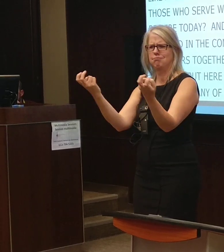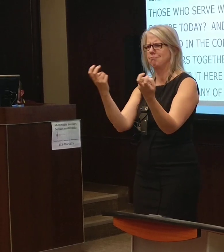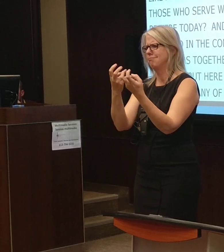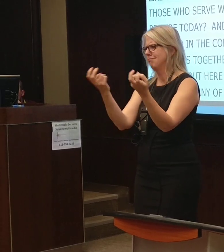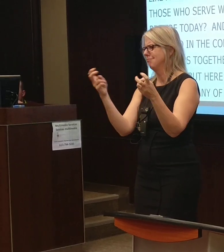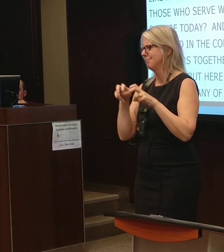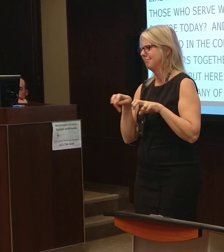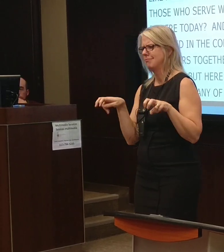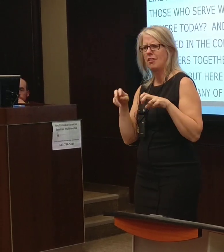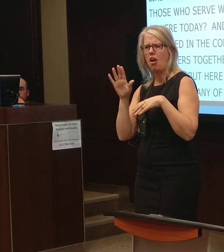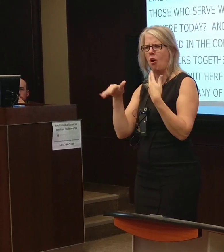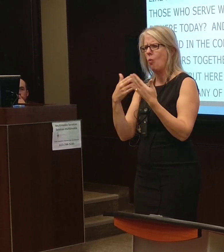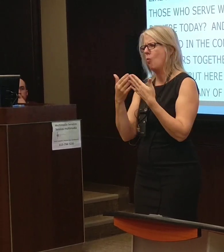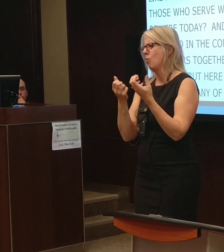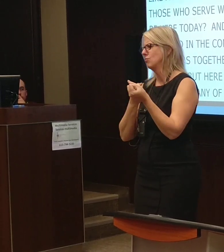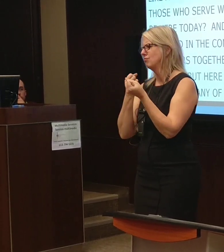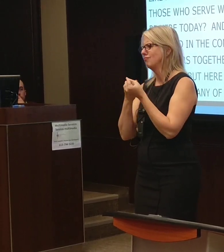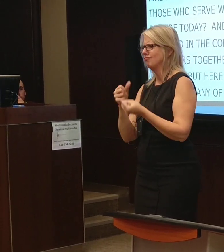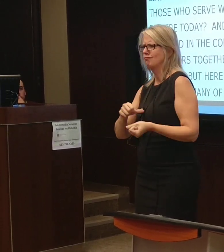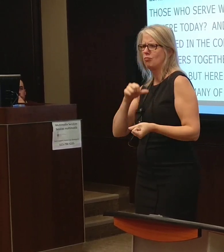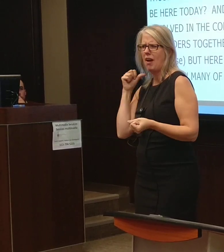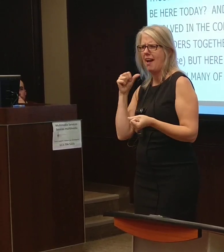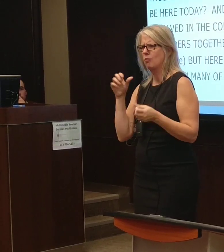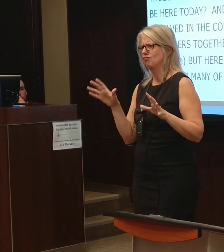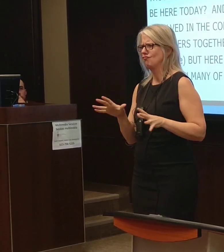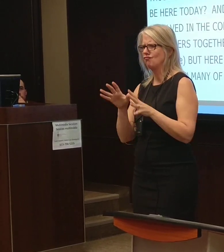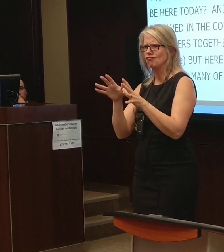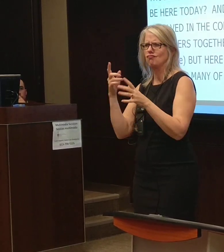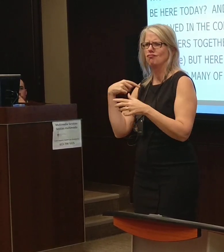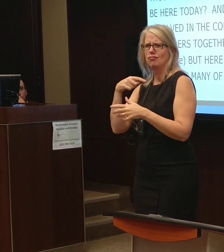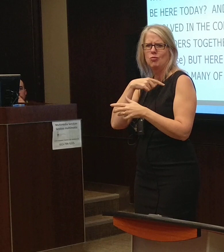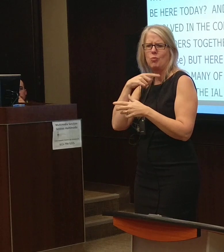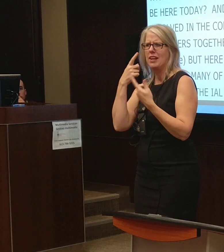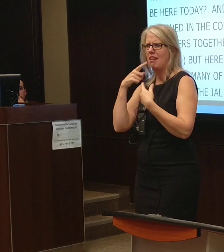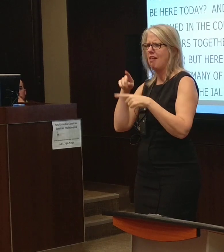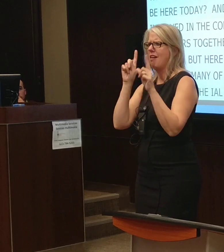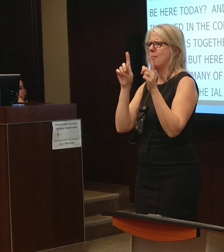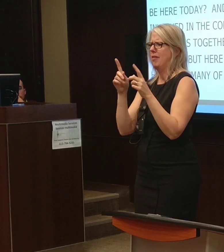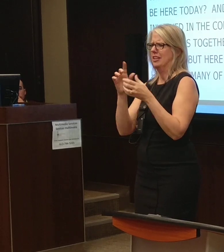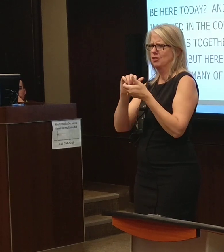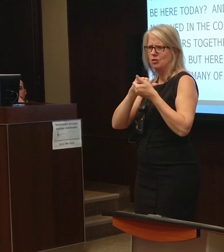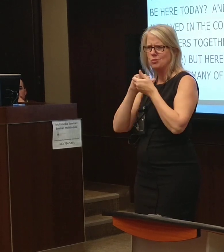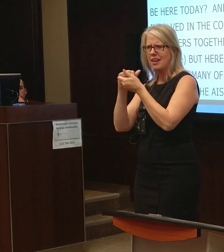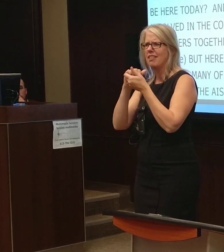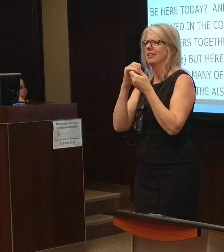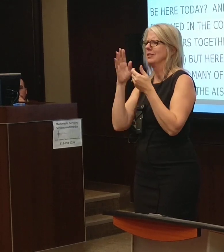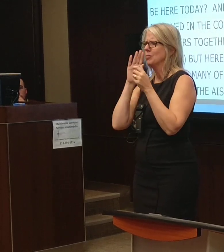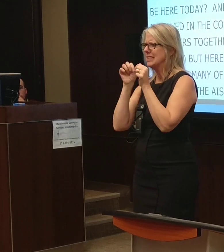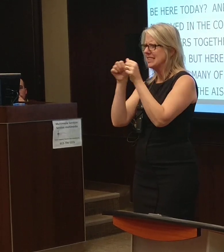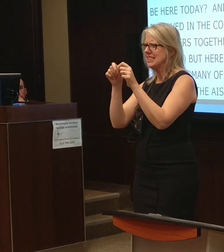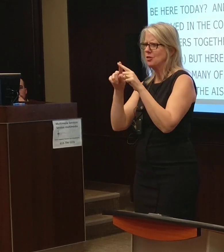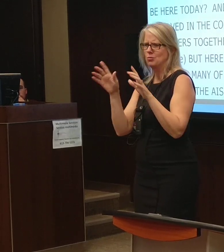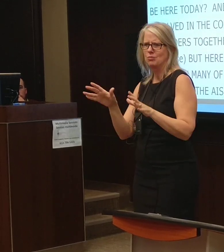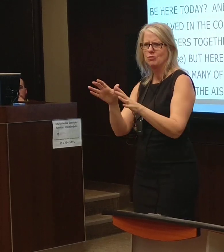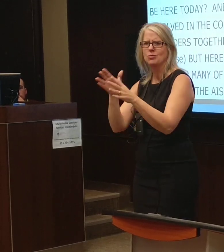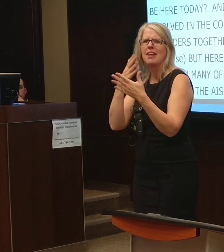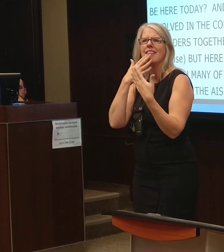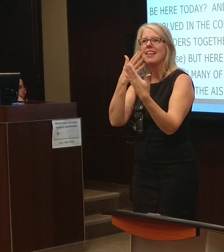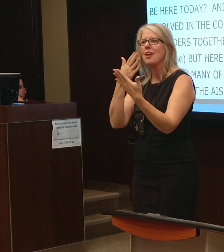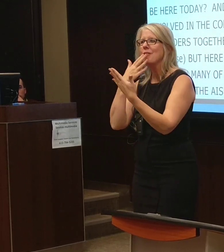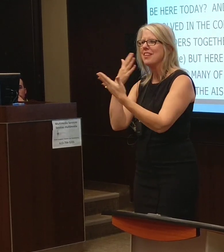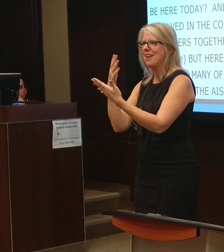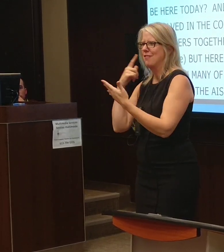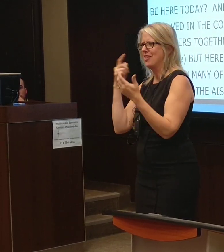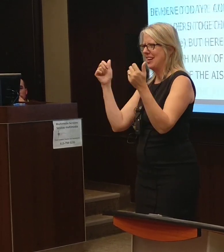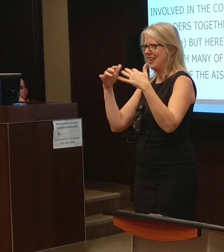that they're all so supportive and proud of the things that we have accomplished together and what we will continue to do. Thank you so much for coming